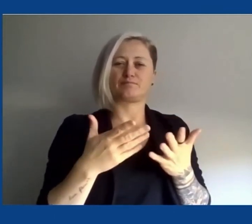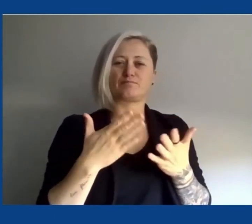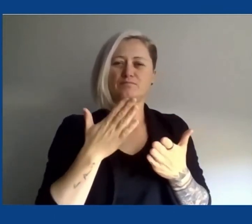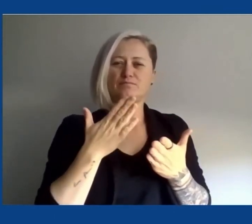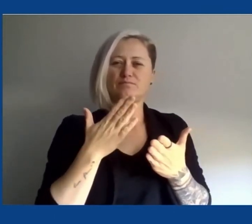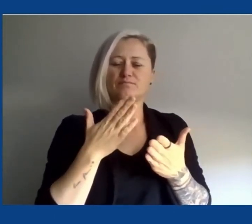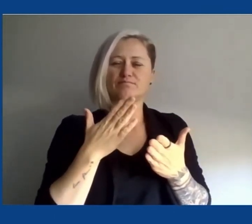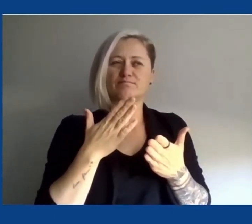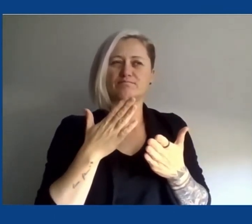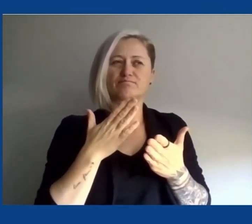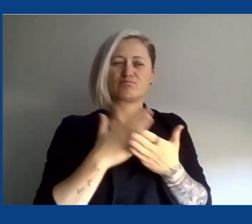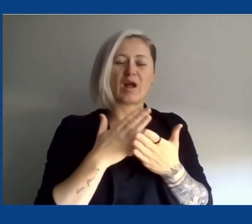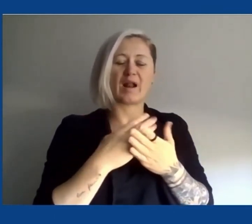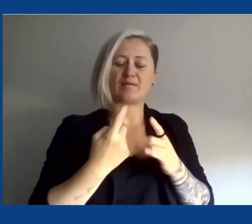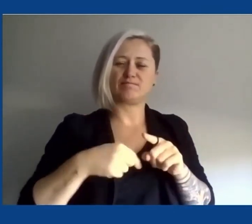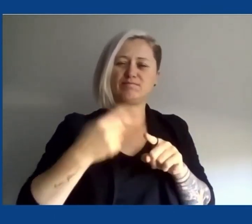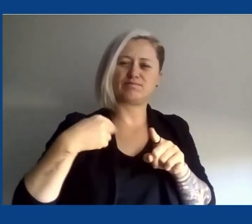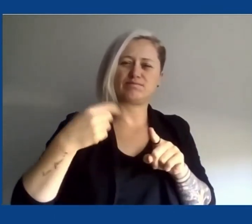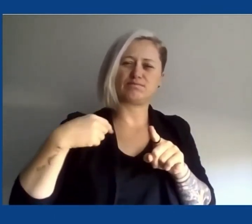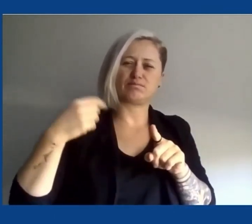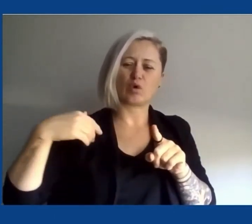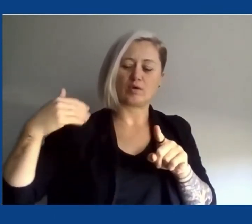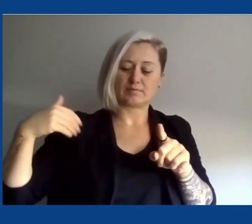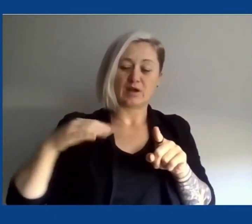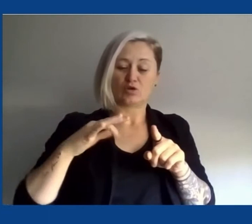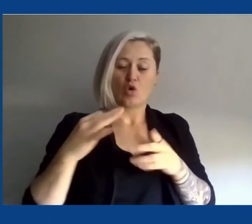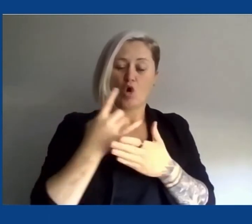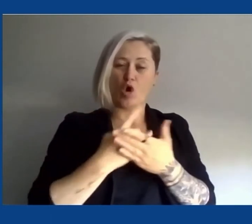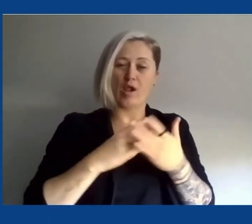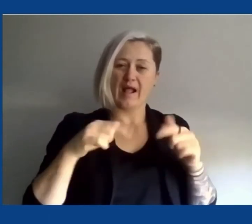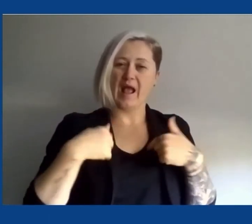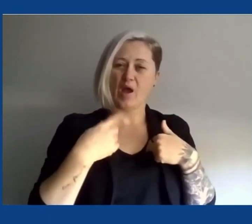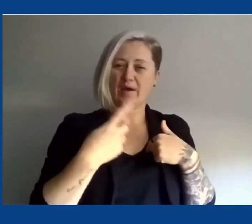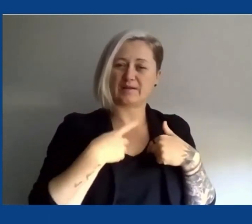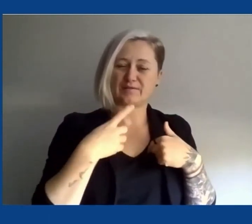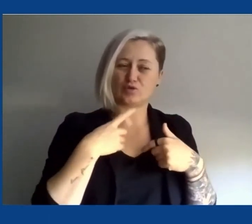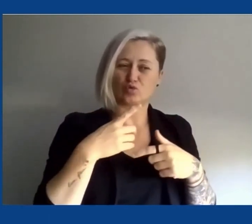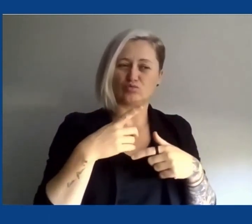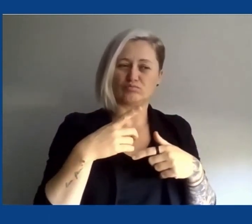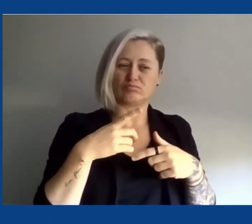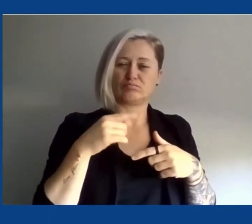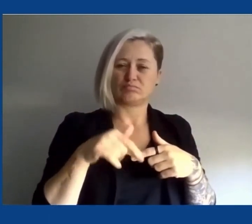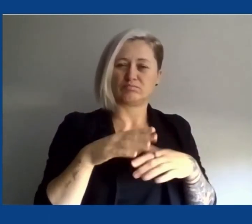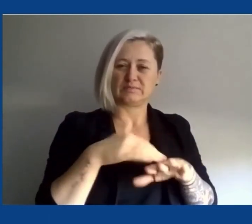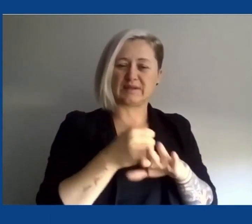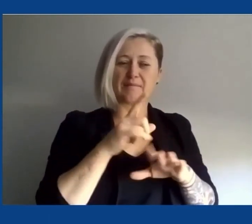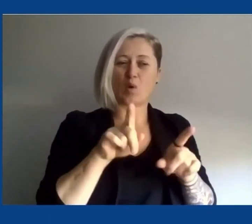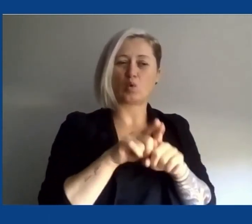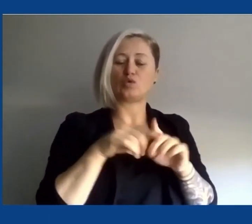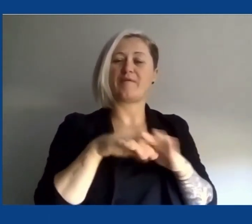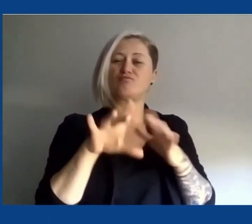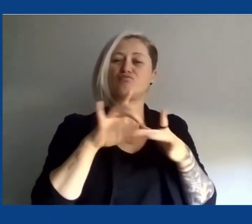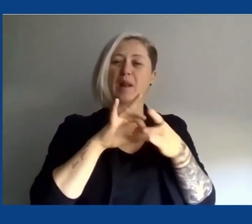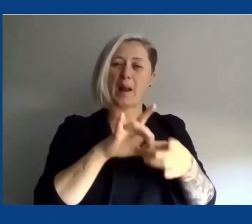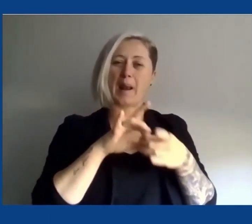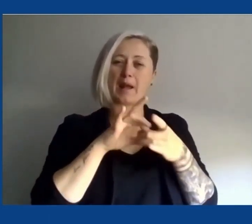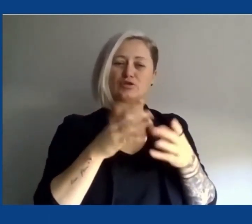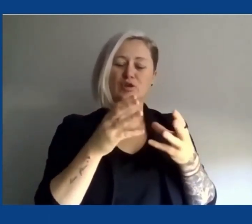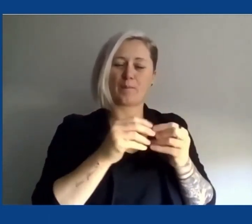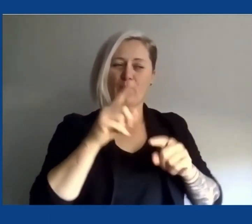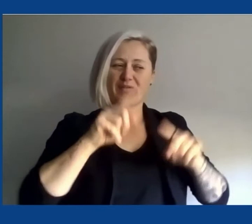systemic and resides not just in individuals or individual settings, but in the relationships between the various